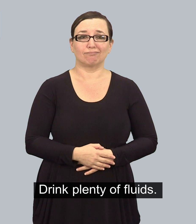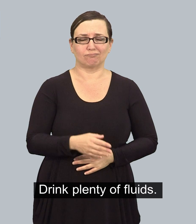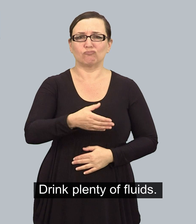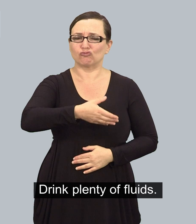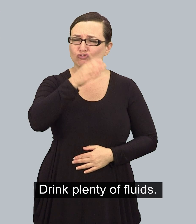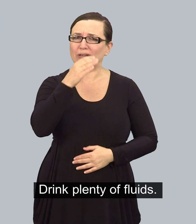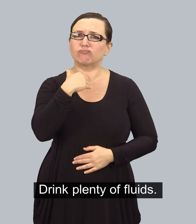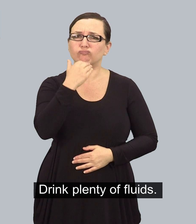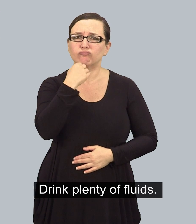drink plenty of fluids,